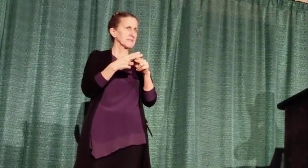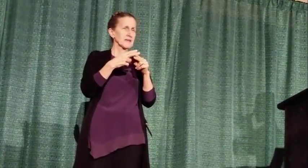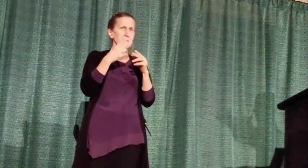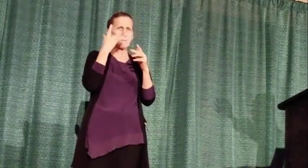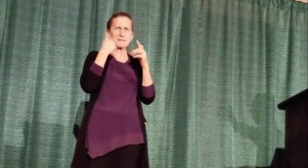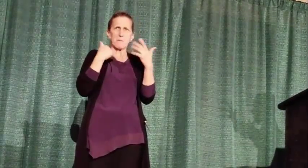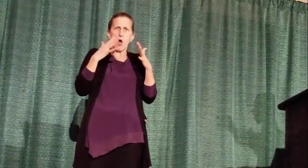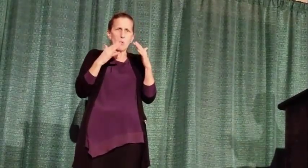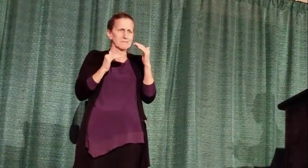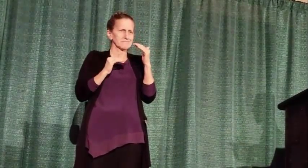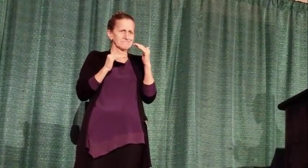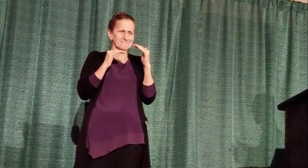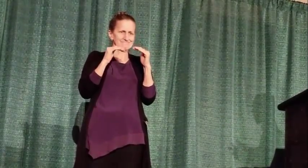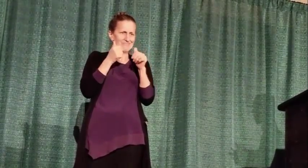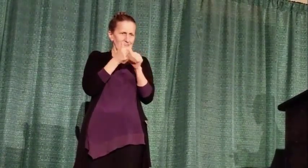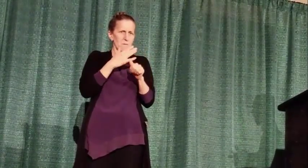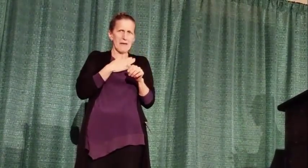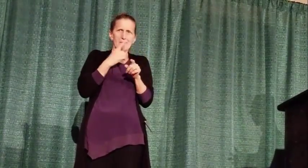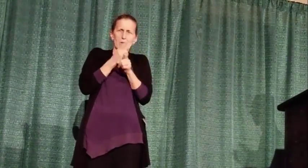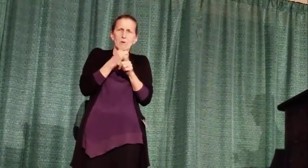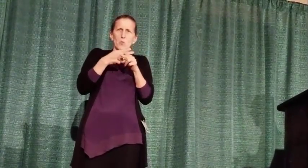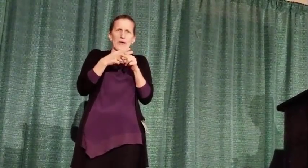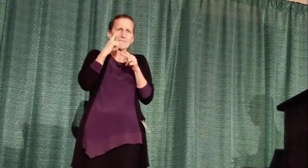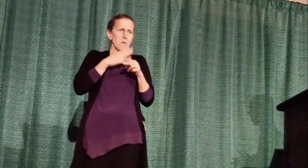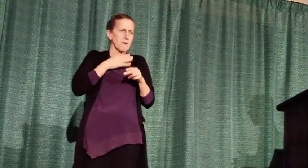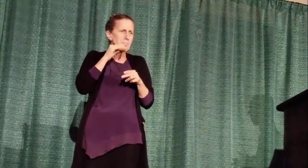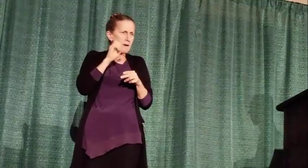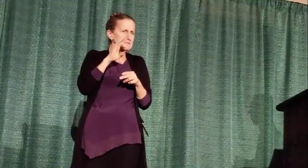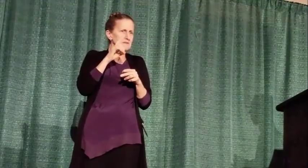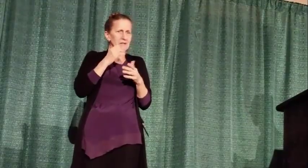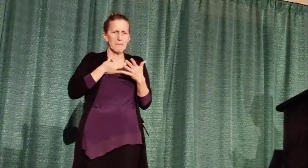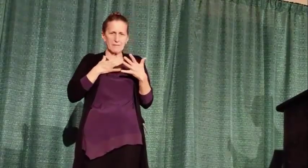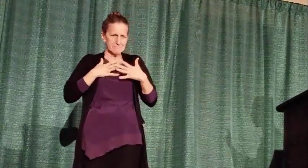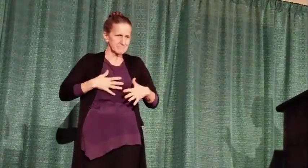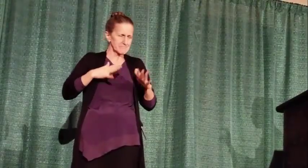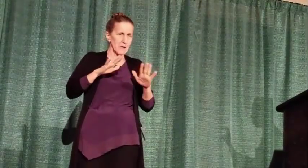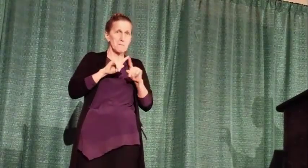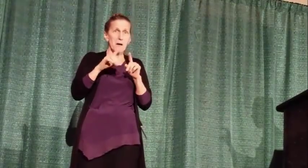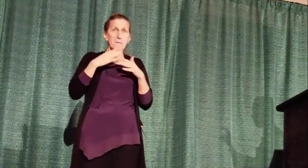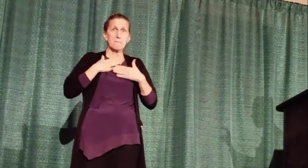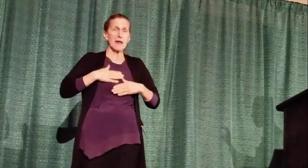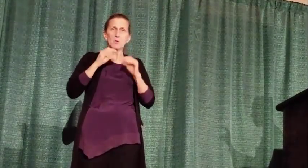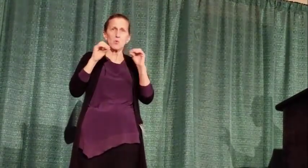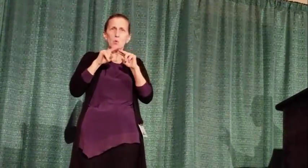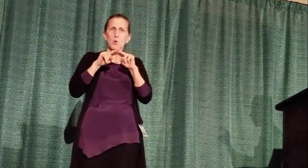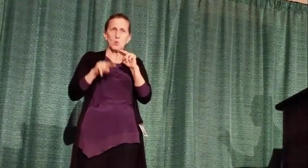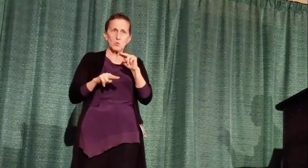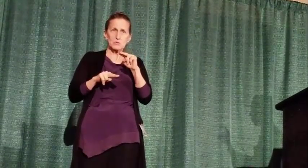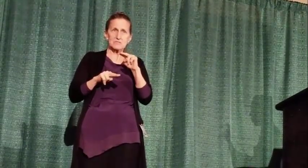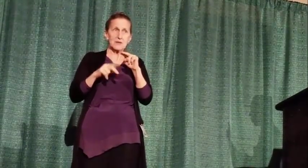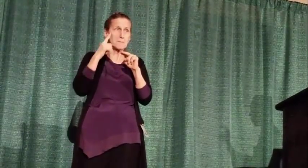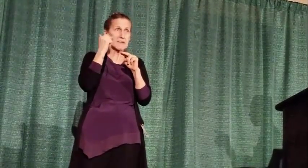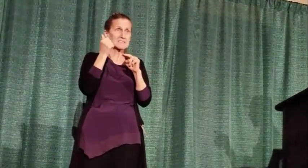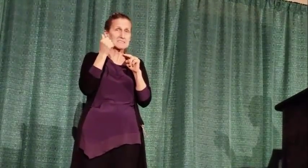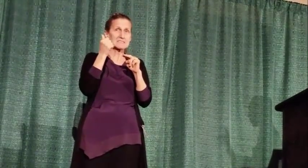weight based on the exercise I do and the muscle tissue I have. I'm already there. But my body wouldn't lose weight because